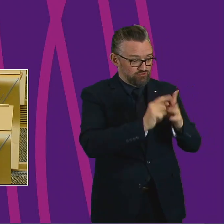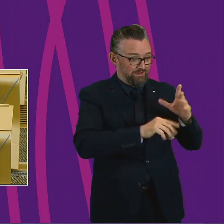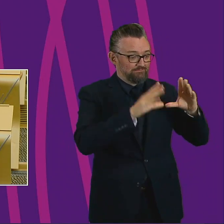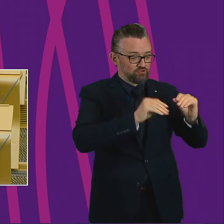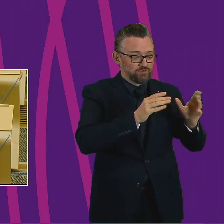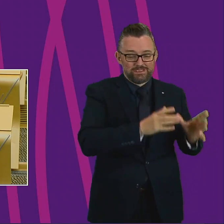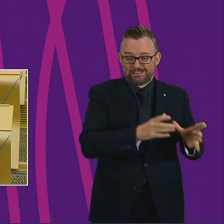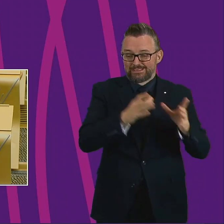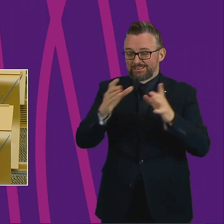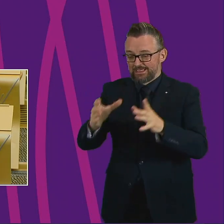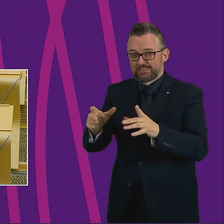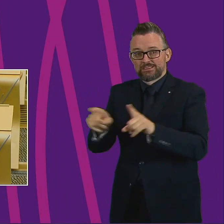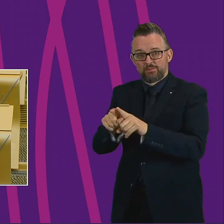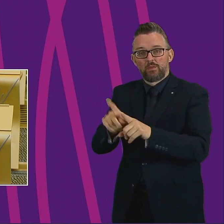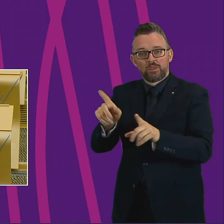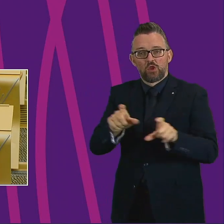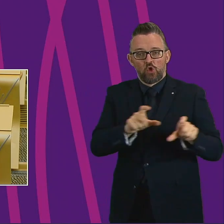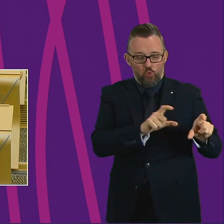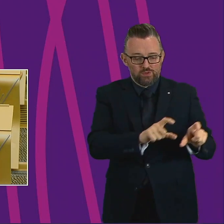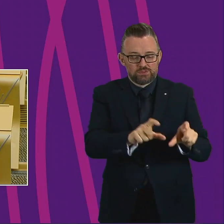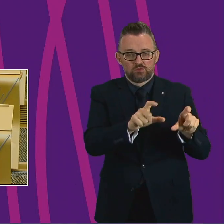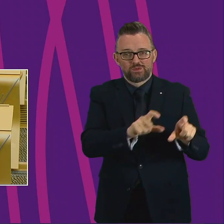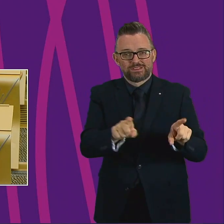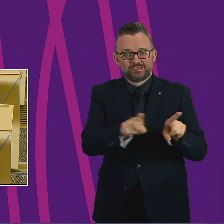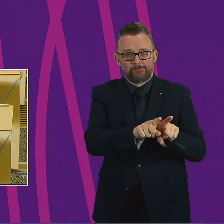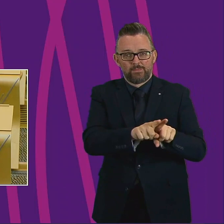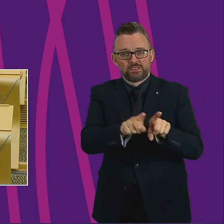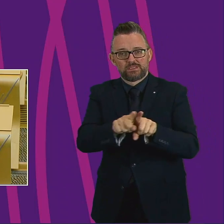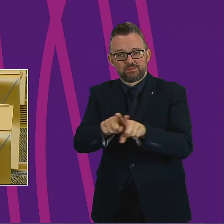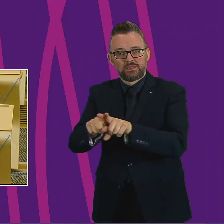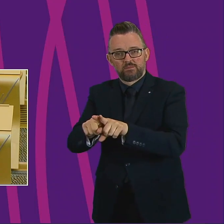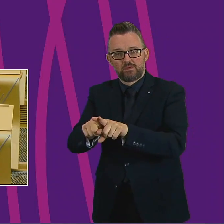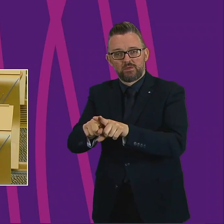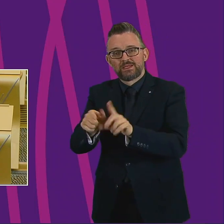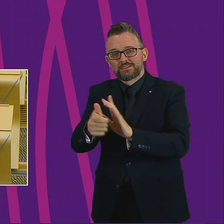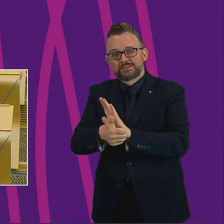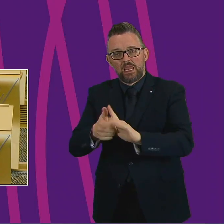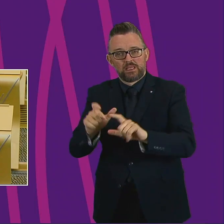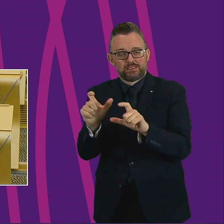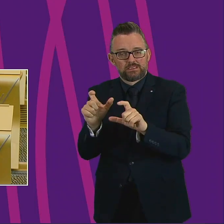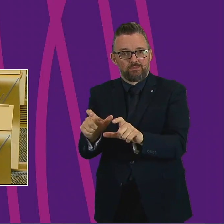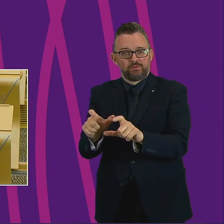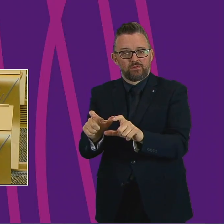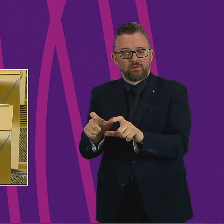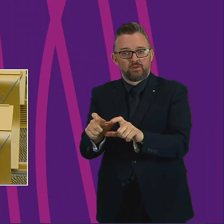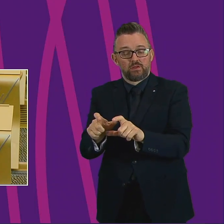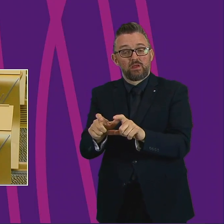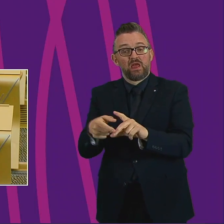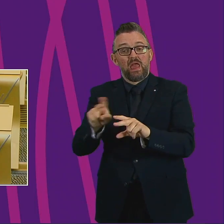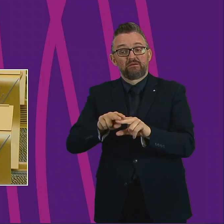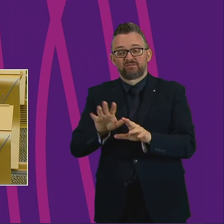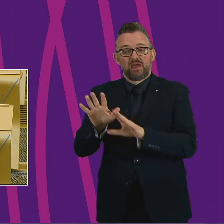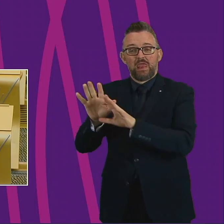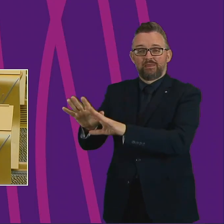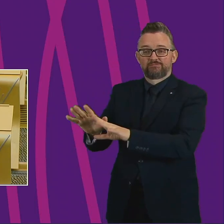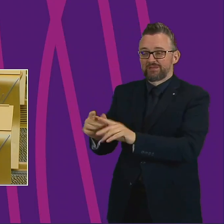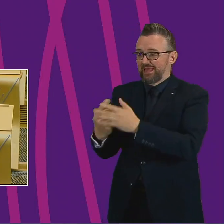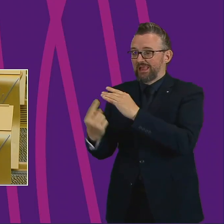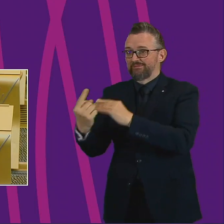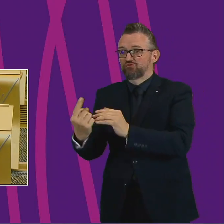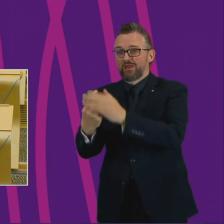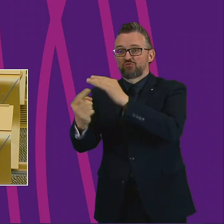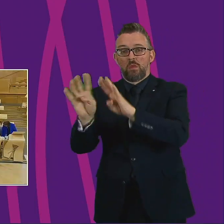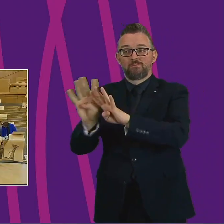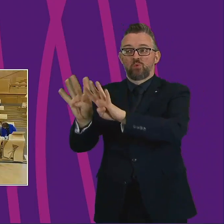another with a degree of consistency and skill that you don't get if you leave it up to each individual